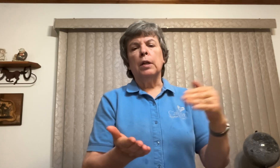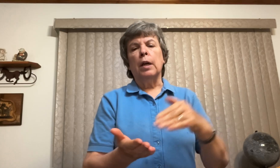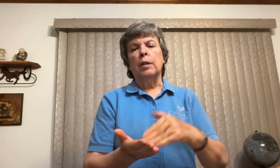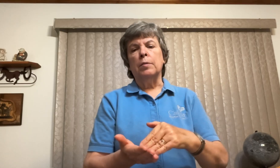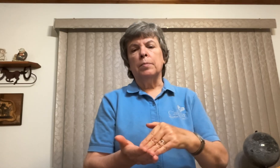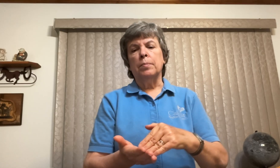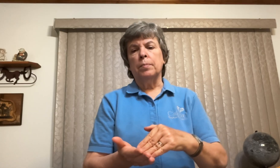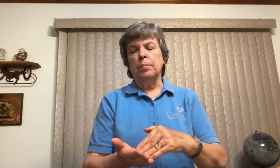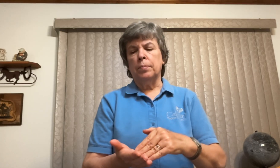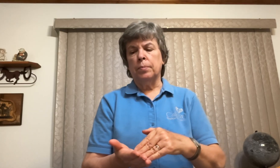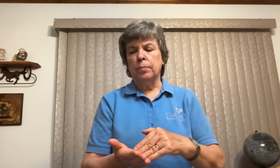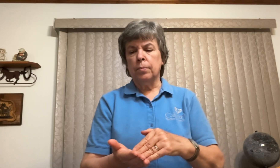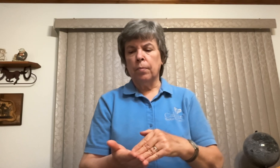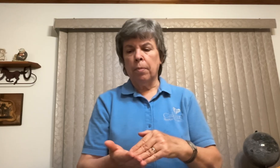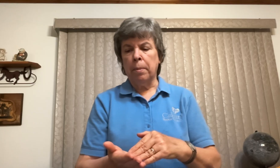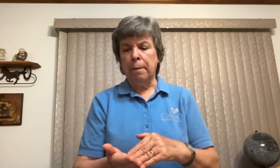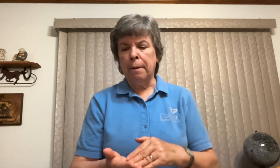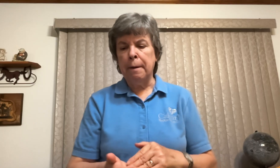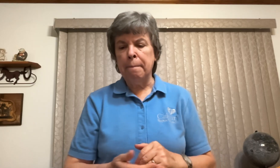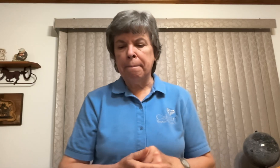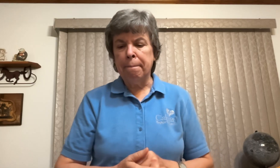again. Okay?